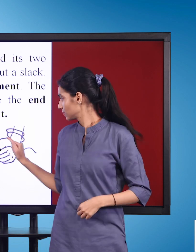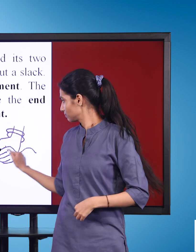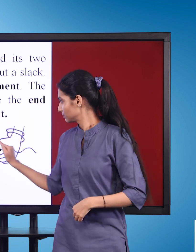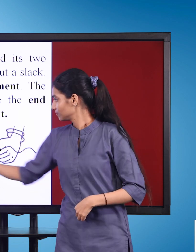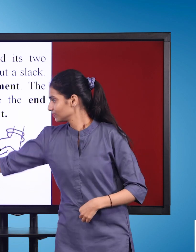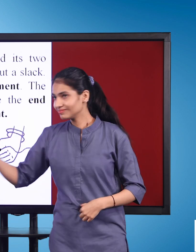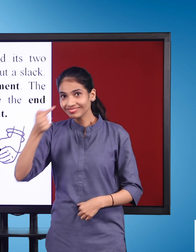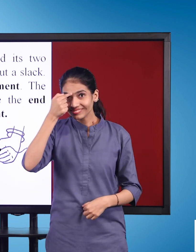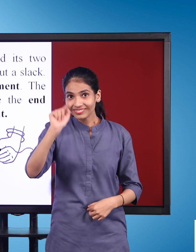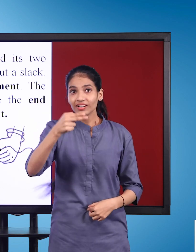segment.